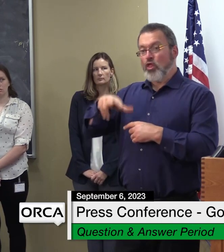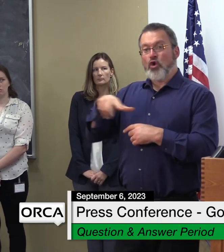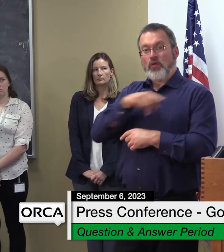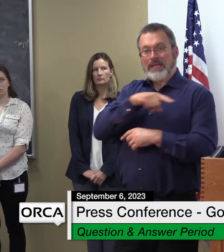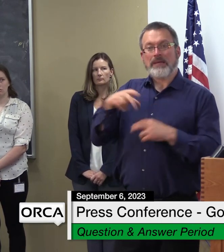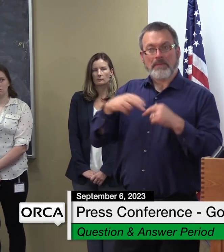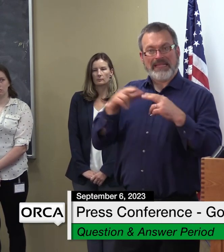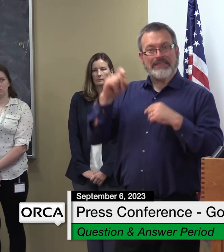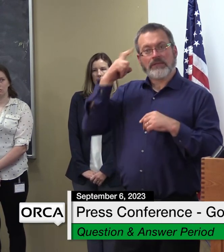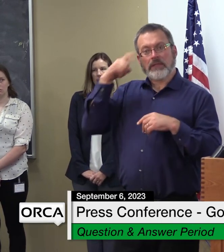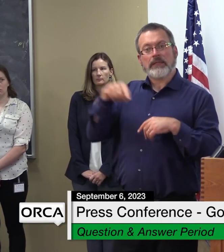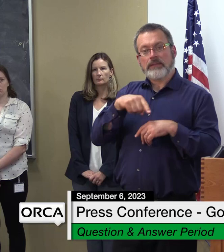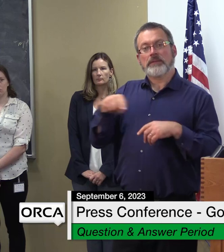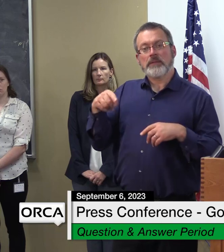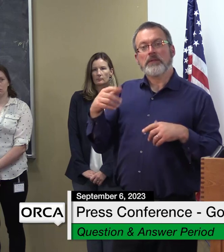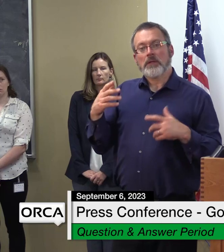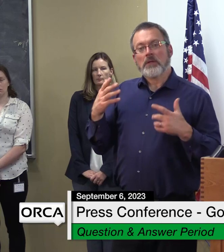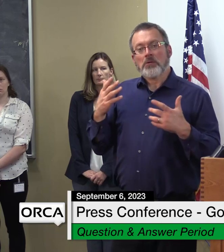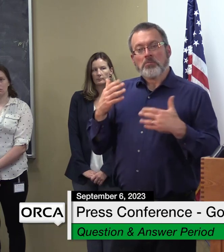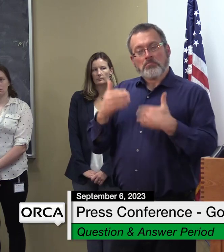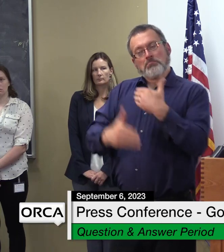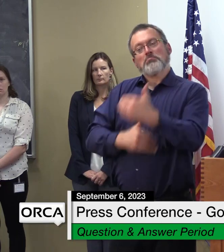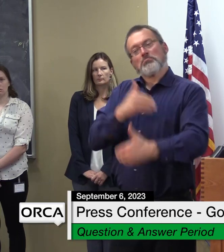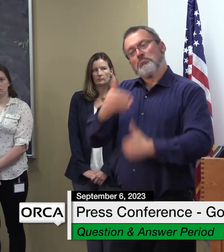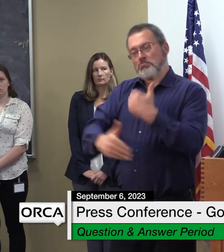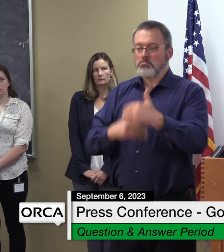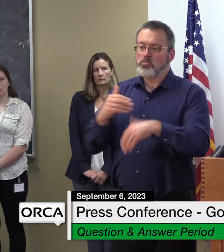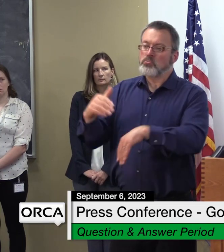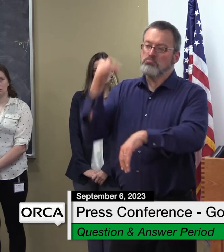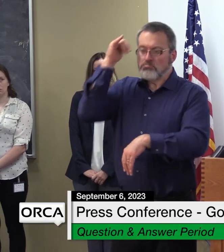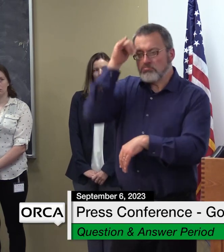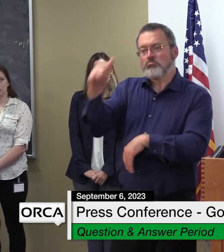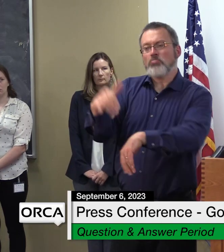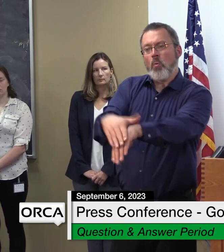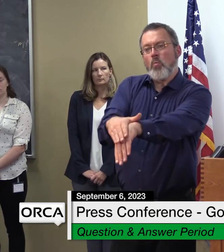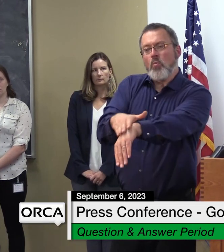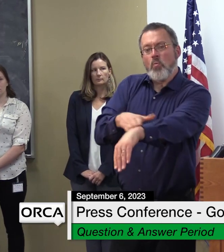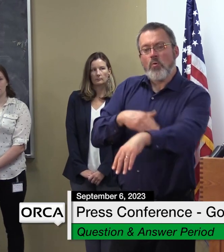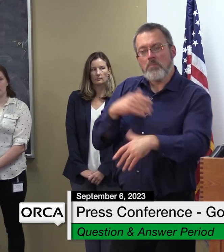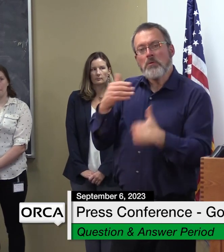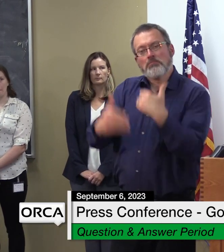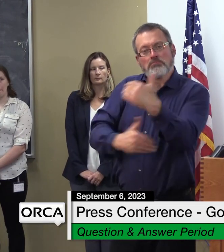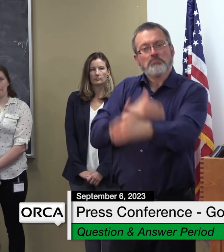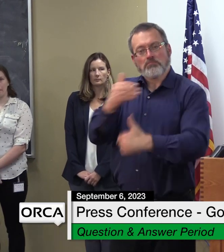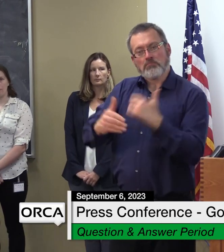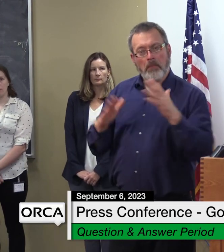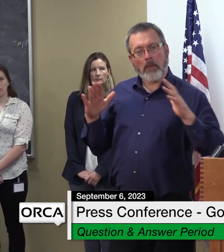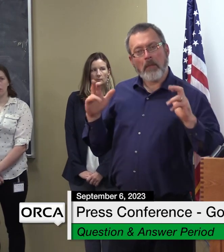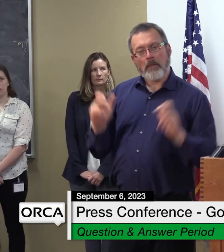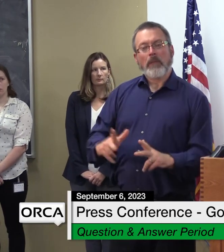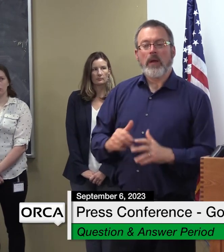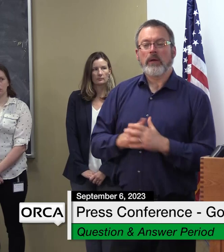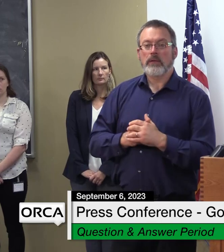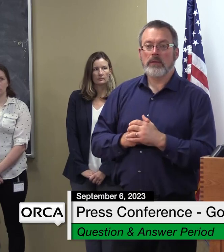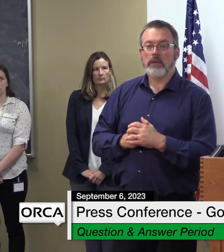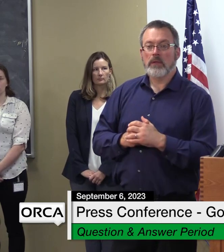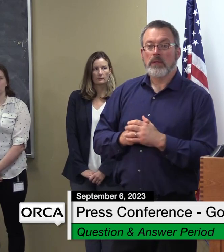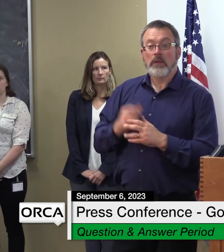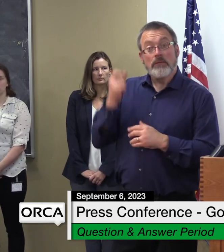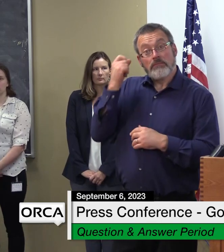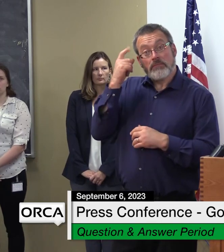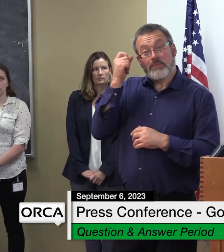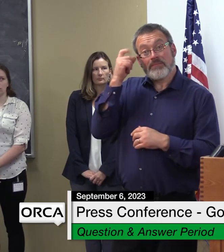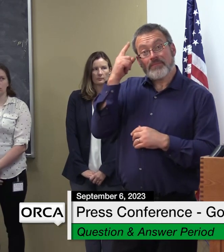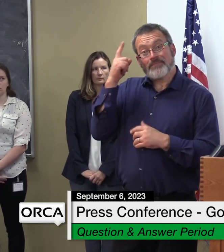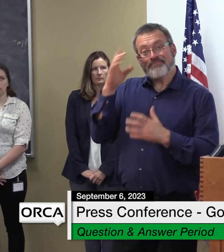are coming back slowly back online, other than like the access points, the